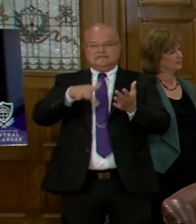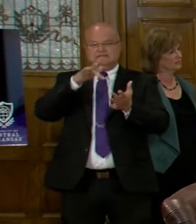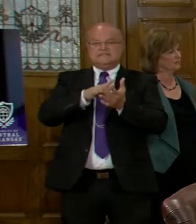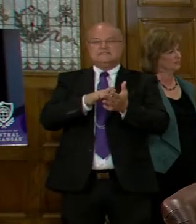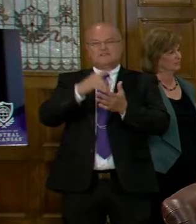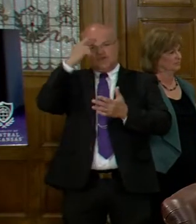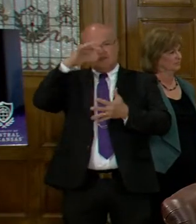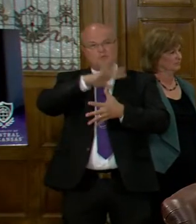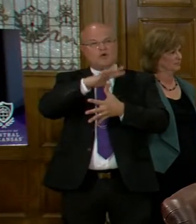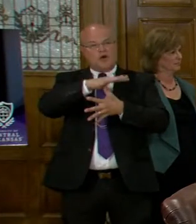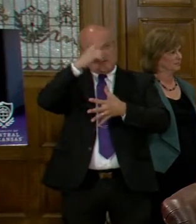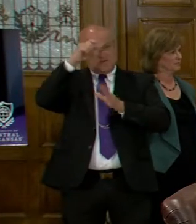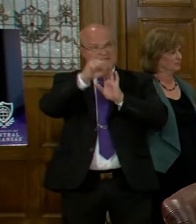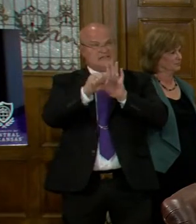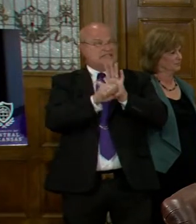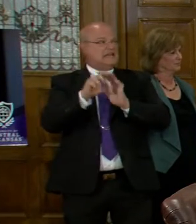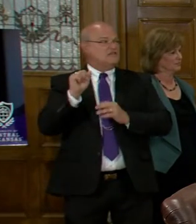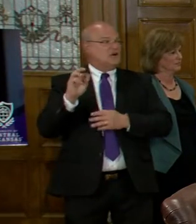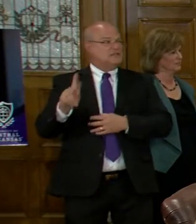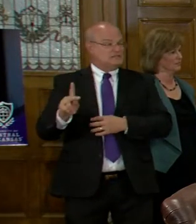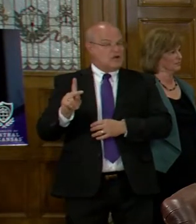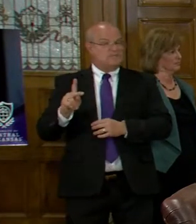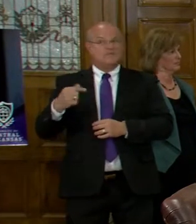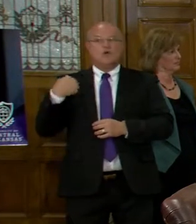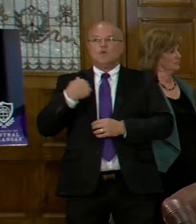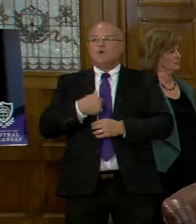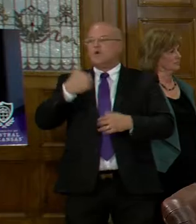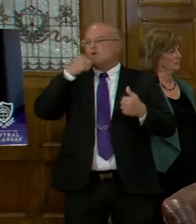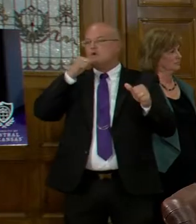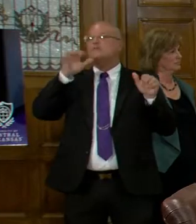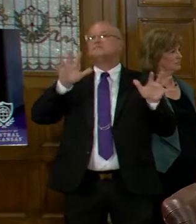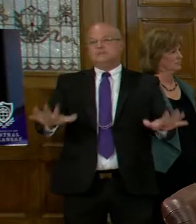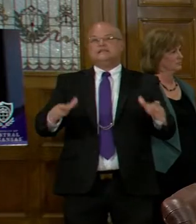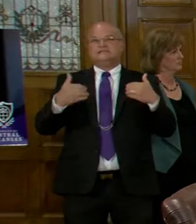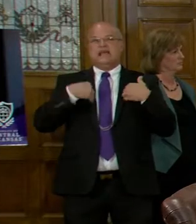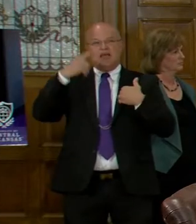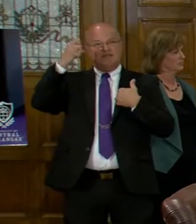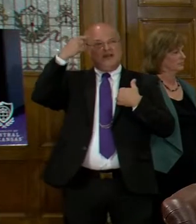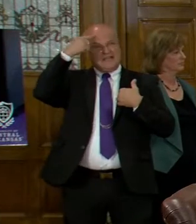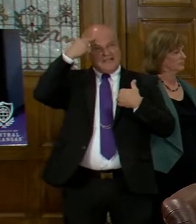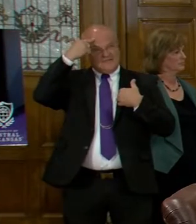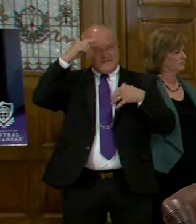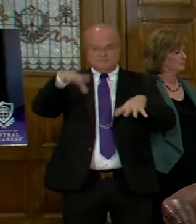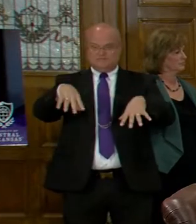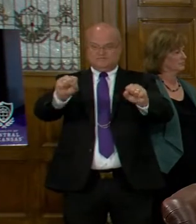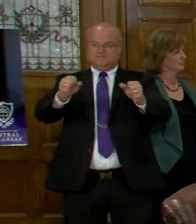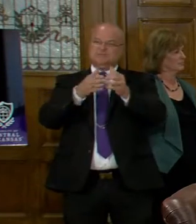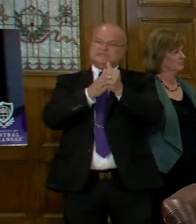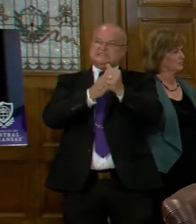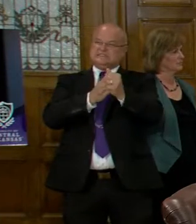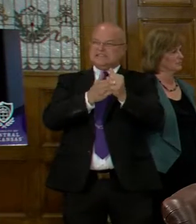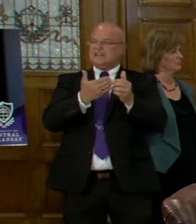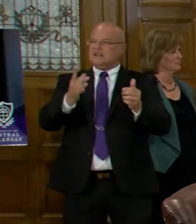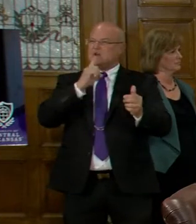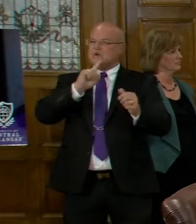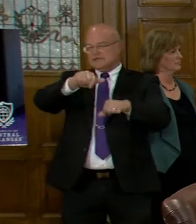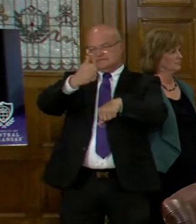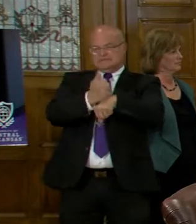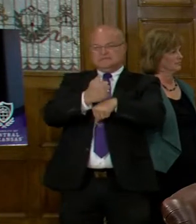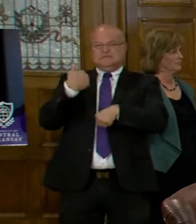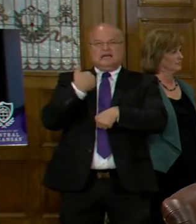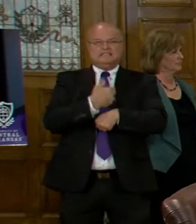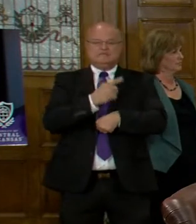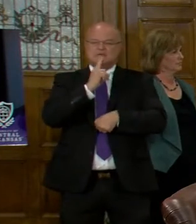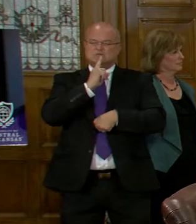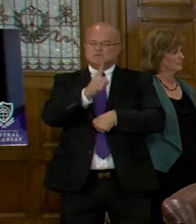of the priorities for the state of Arkansas. We are very blessed to have Governor taking lead on those things that really position us to be